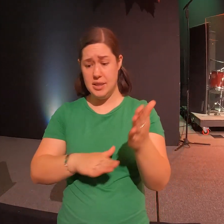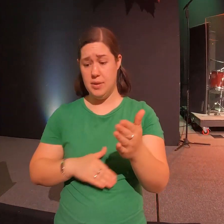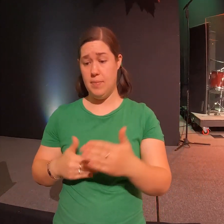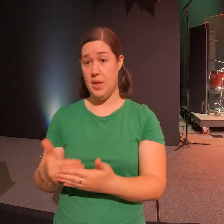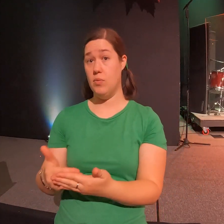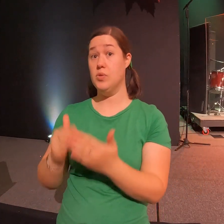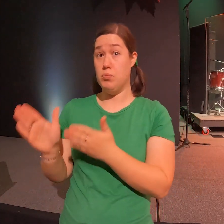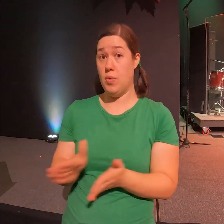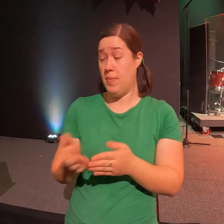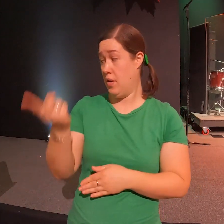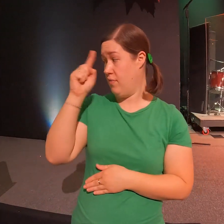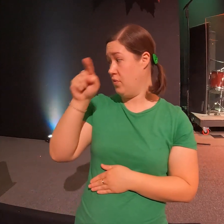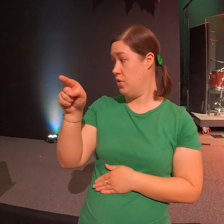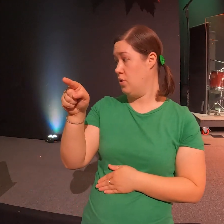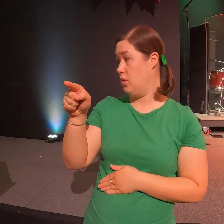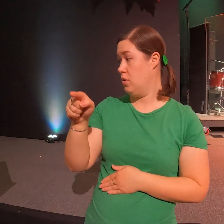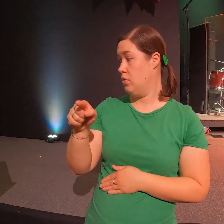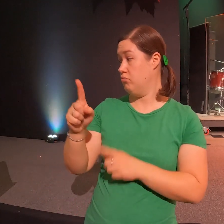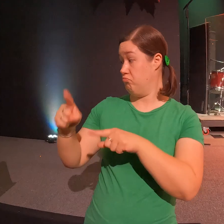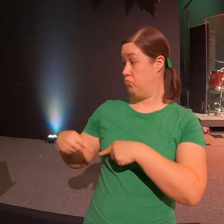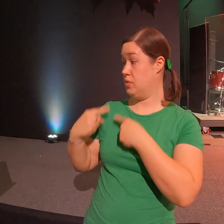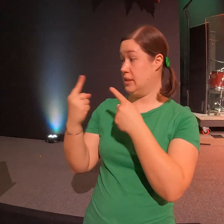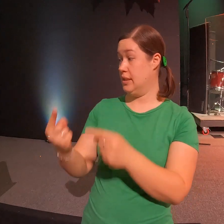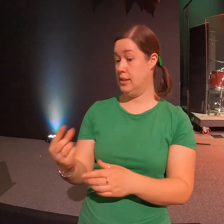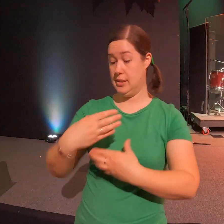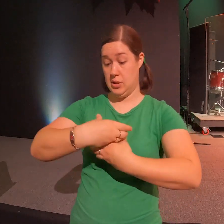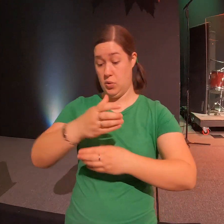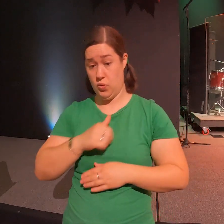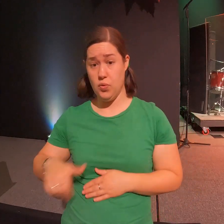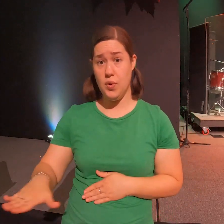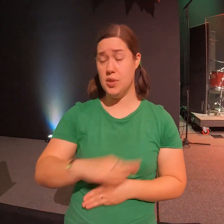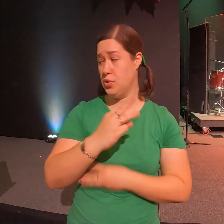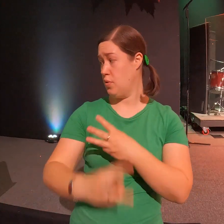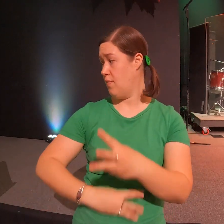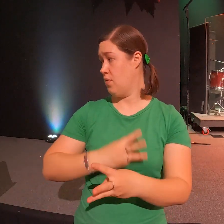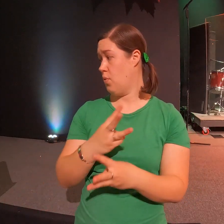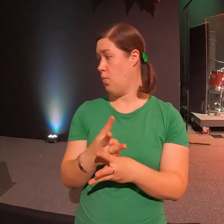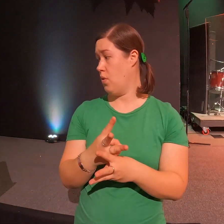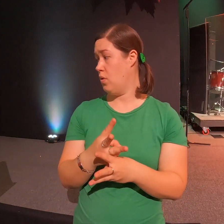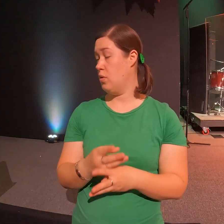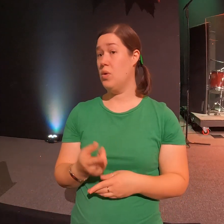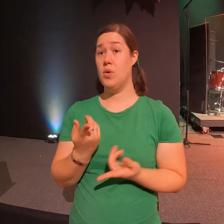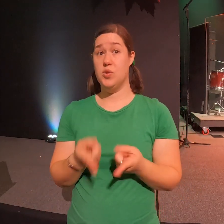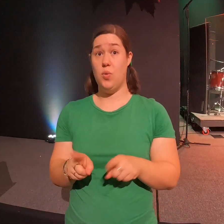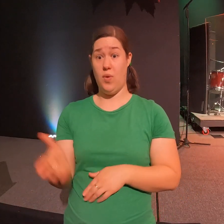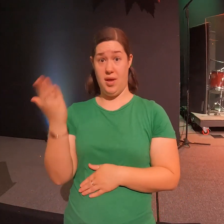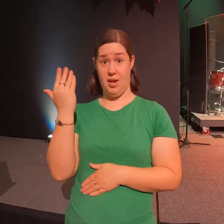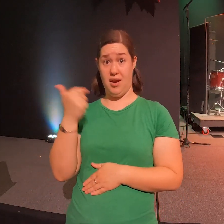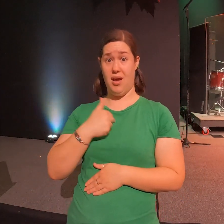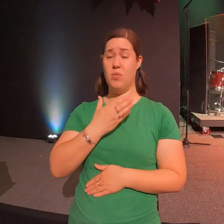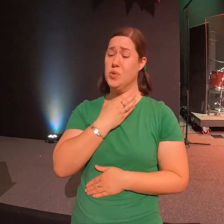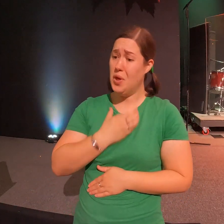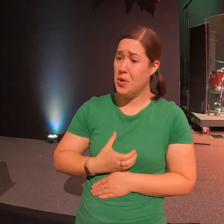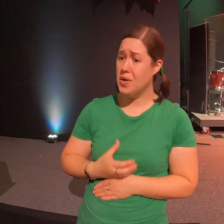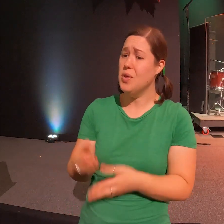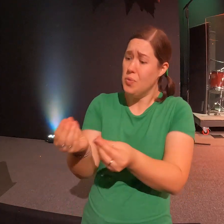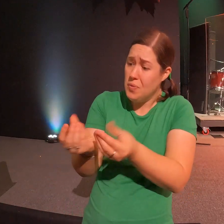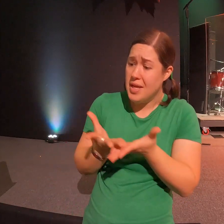food. I was thirsty and you gave me something to drink. I was a stranger and you welcomed